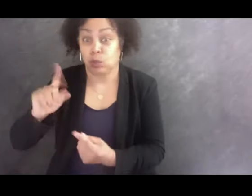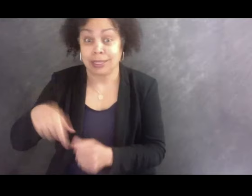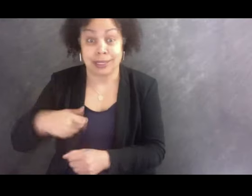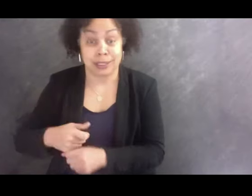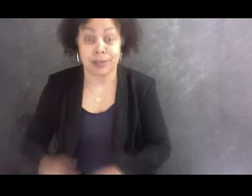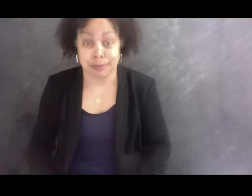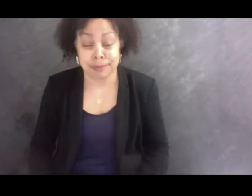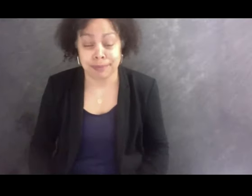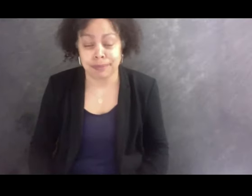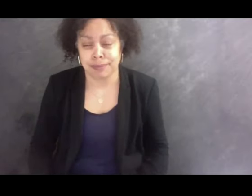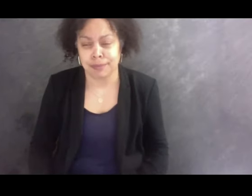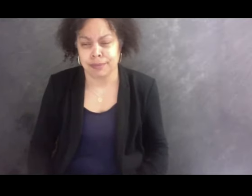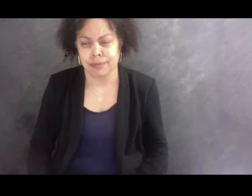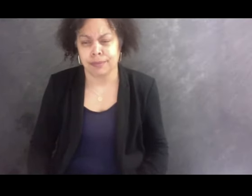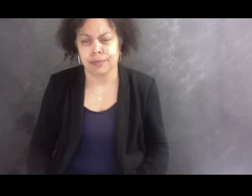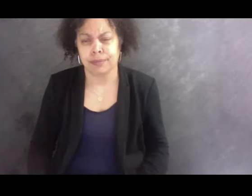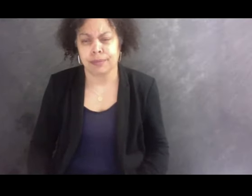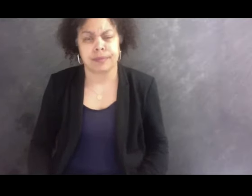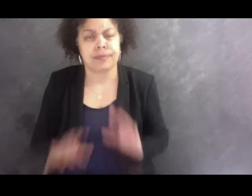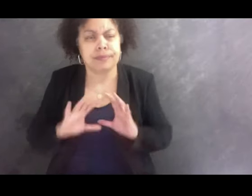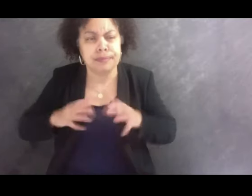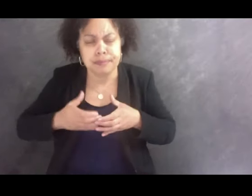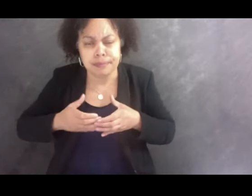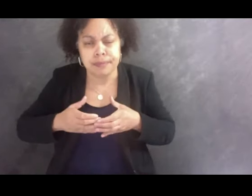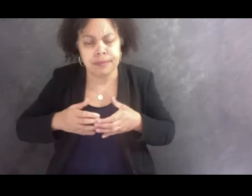What collaborative specifically form,